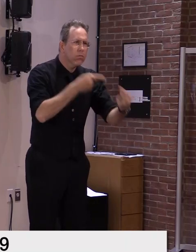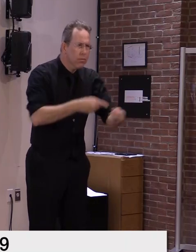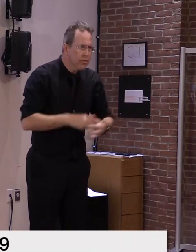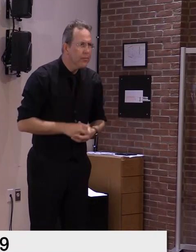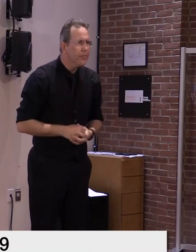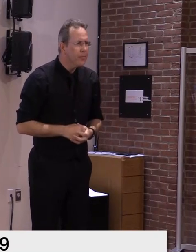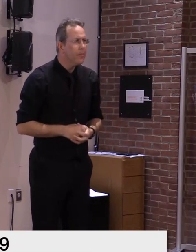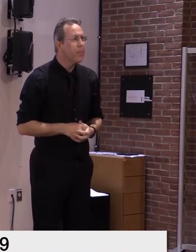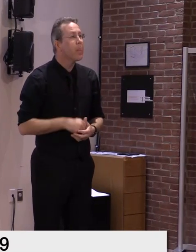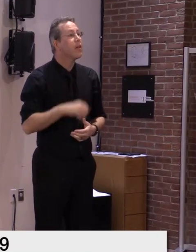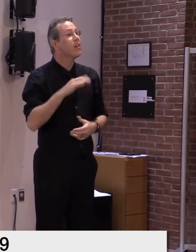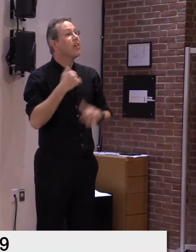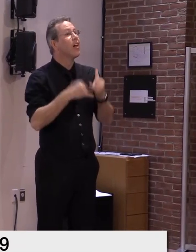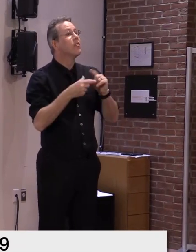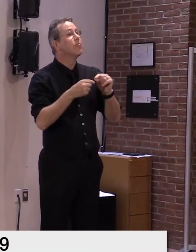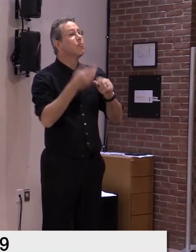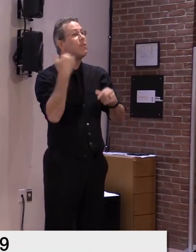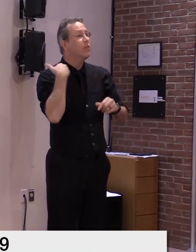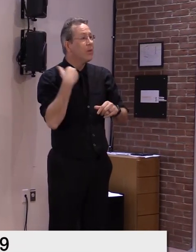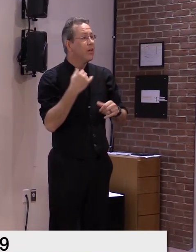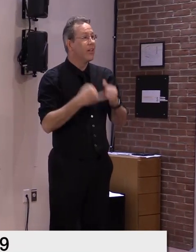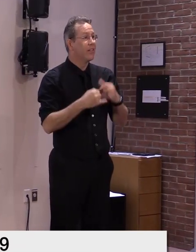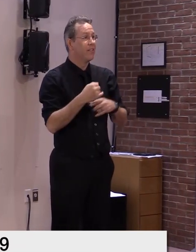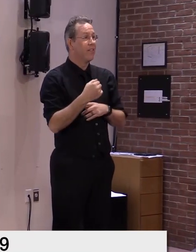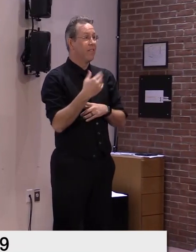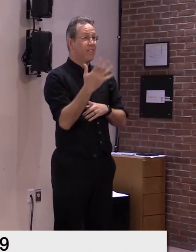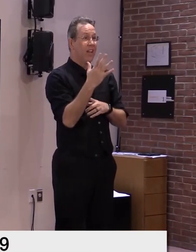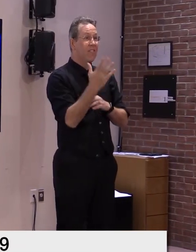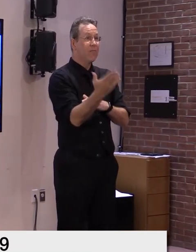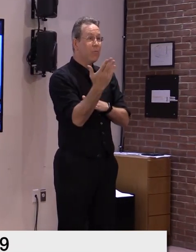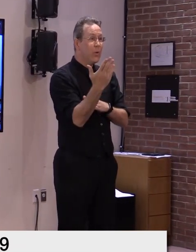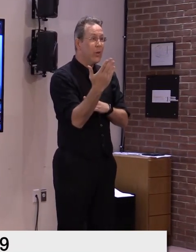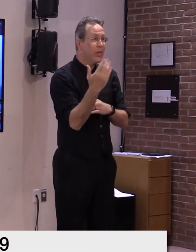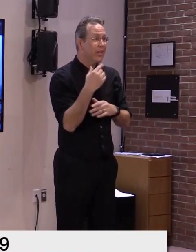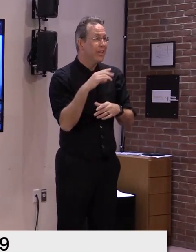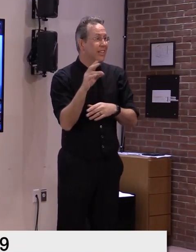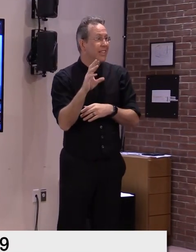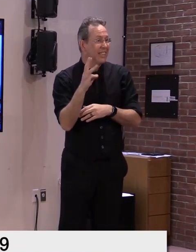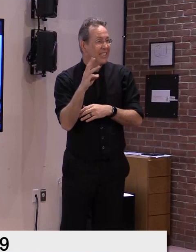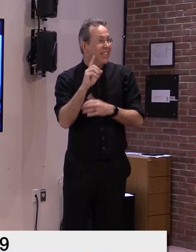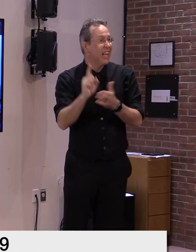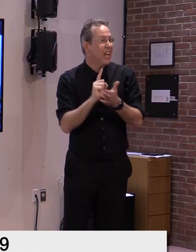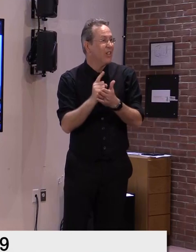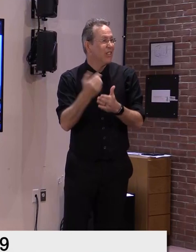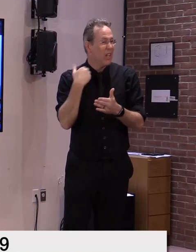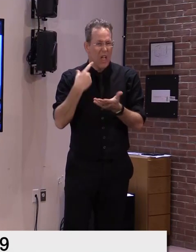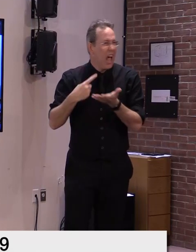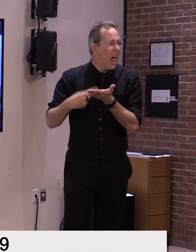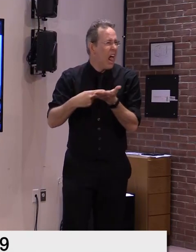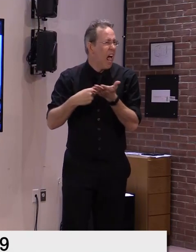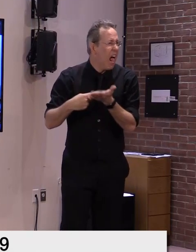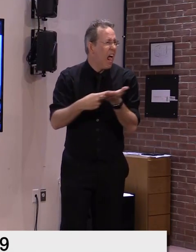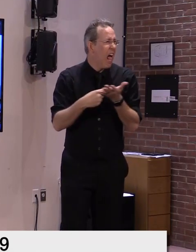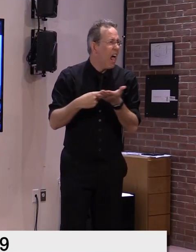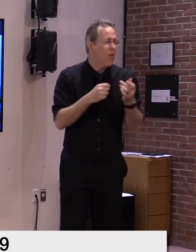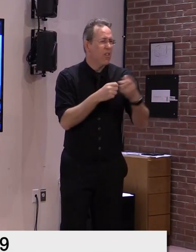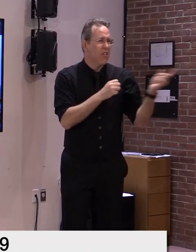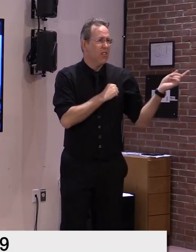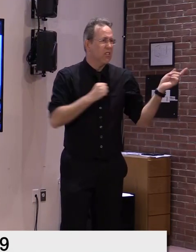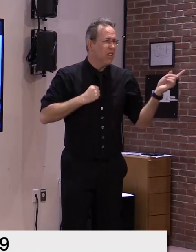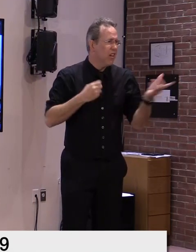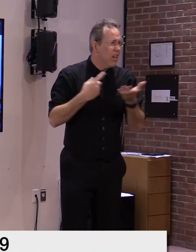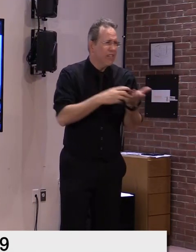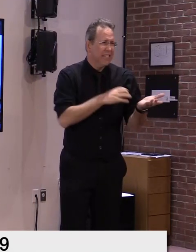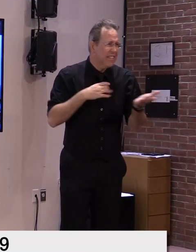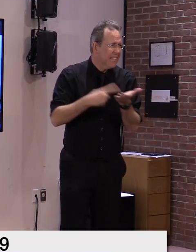month at 5 o'clock in the morning after a 16-hour debate, the American Rescue Plan was passed